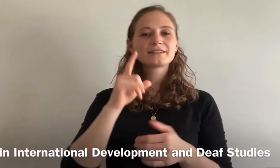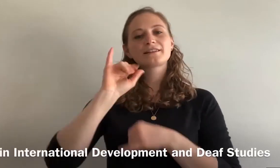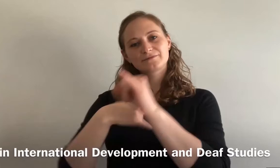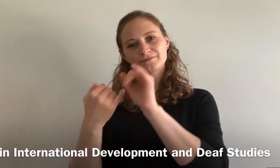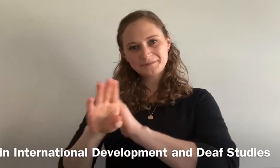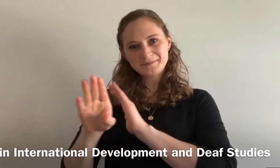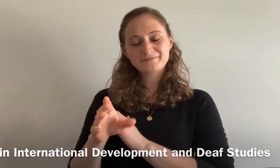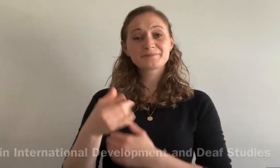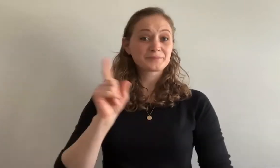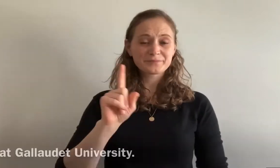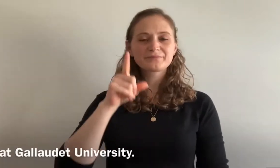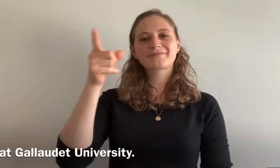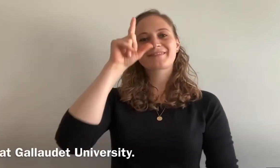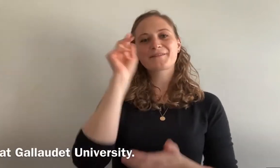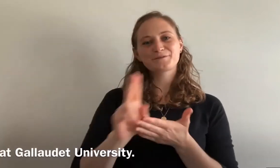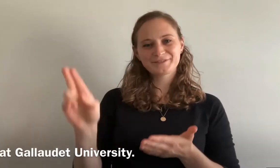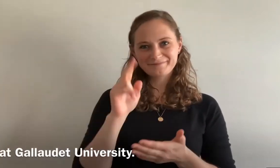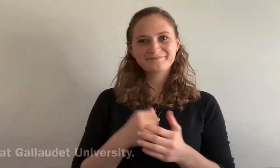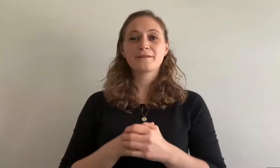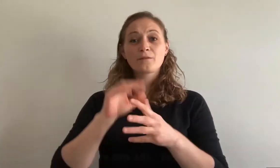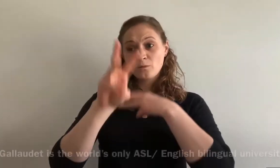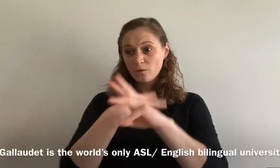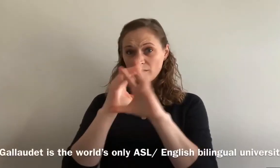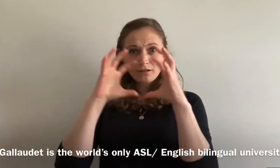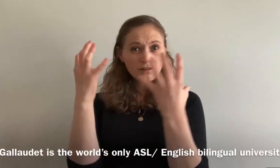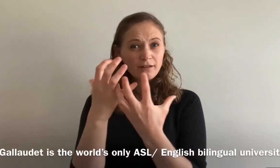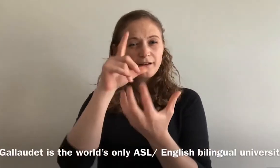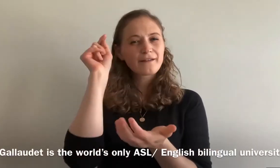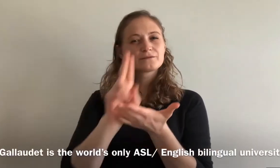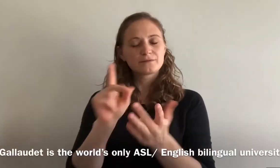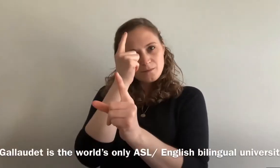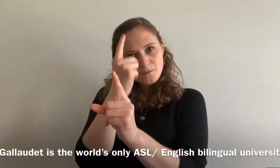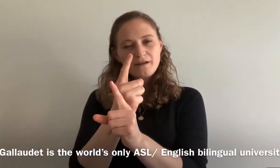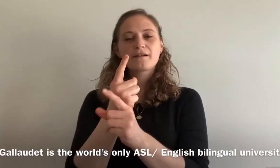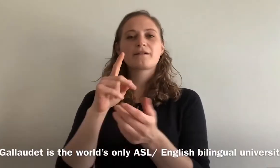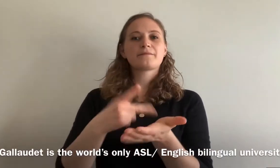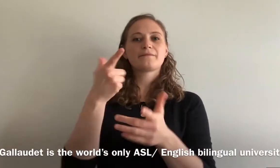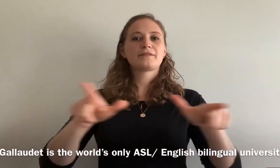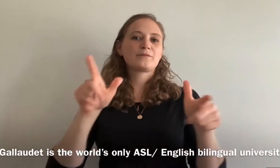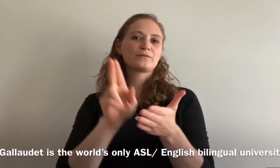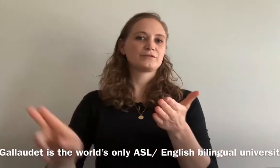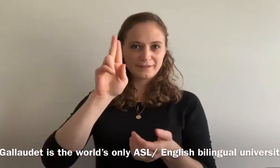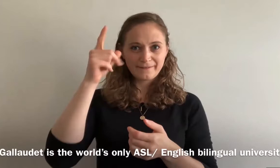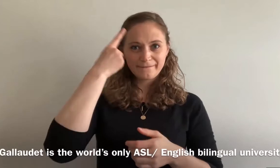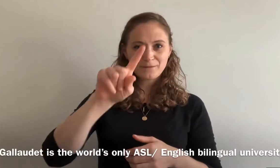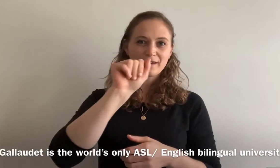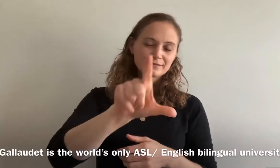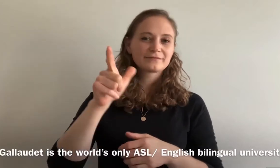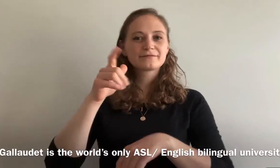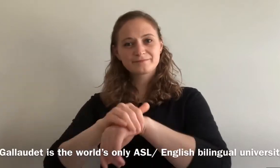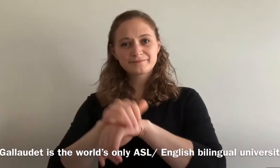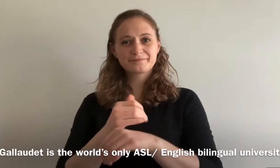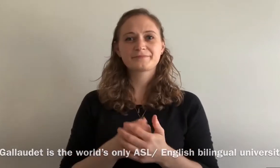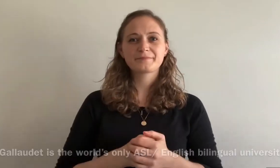master's degree for International Development and Deaf Studies at Gallaudet University. Gallaudet is the world's